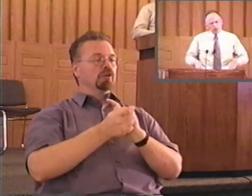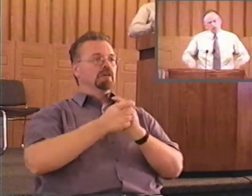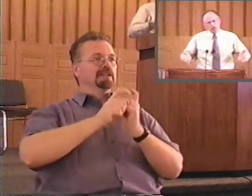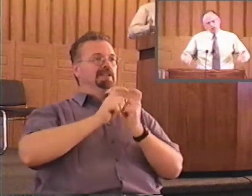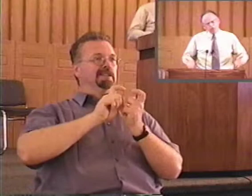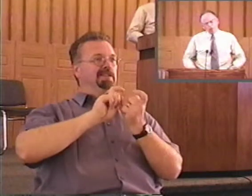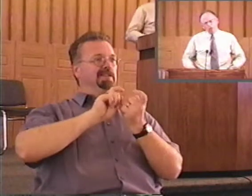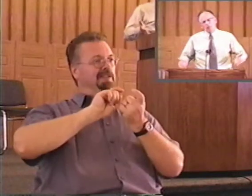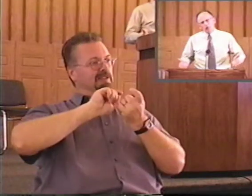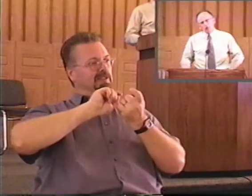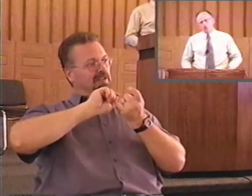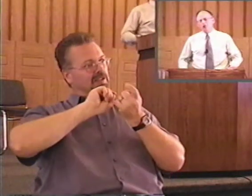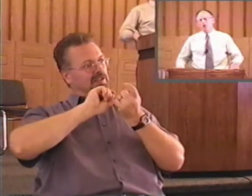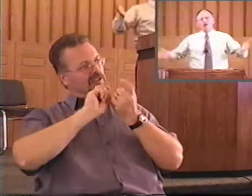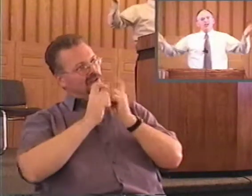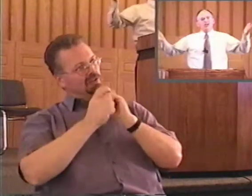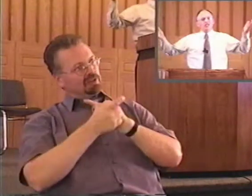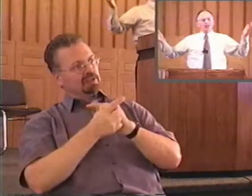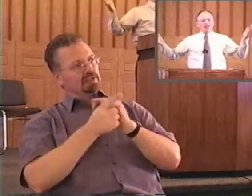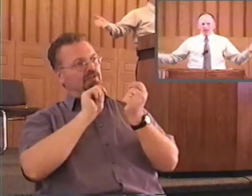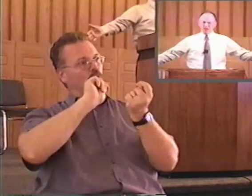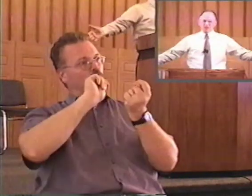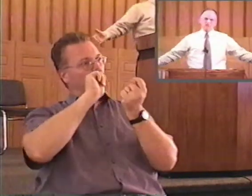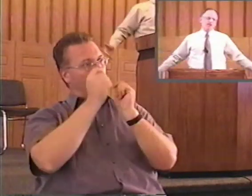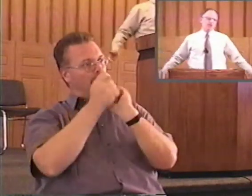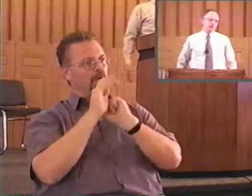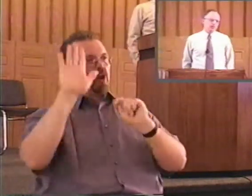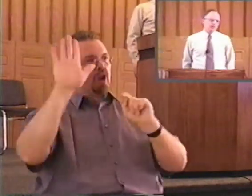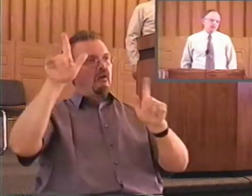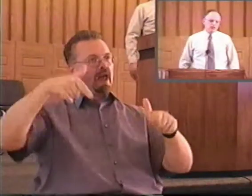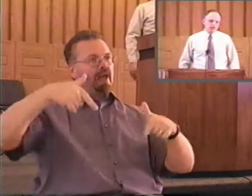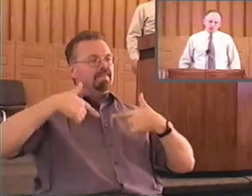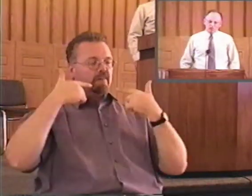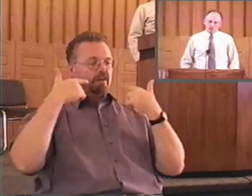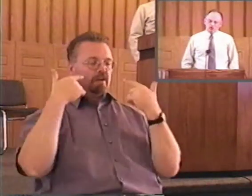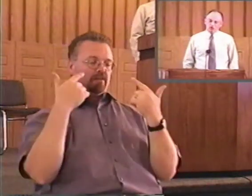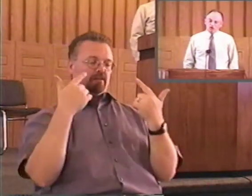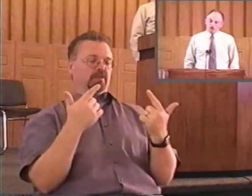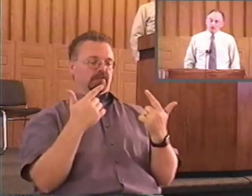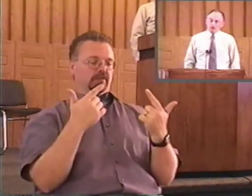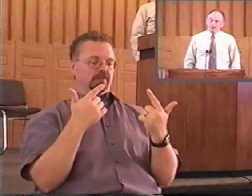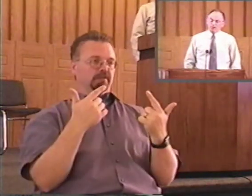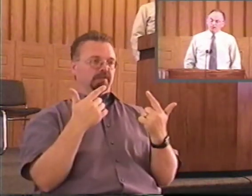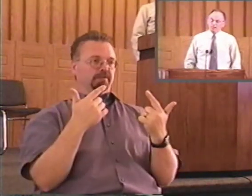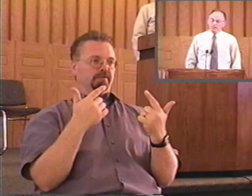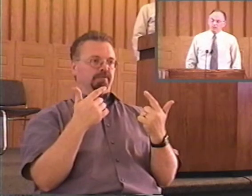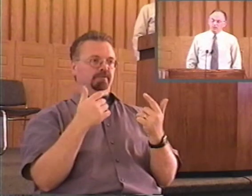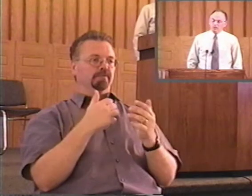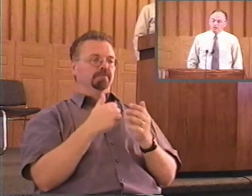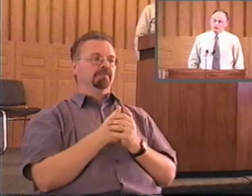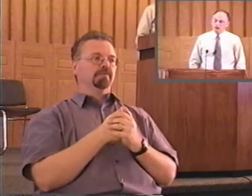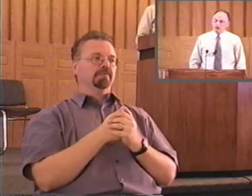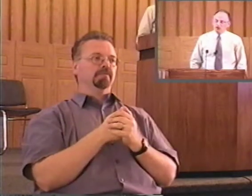and transform your life. Your life.